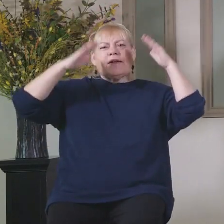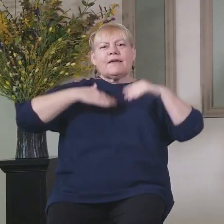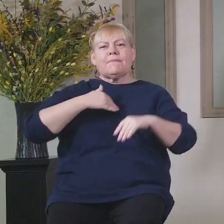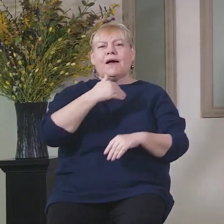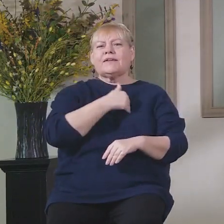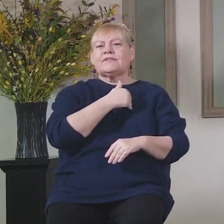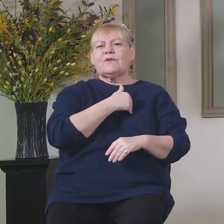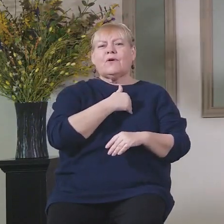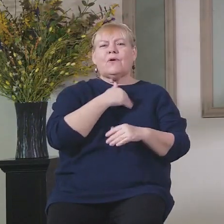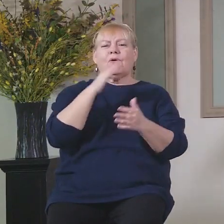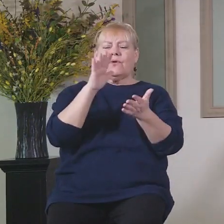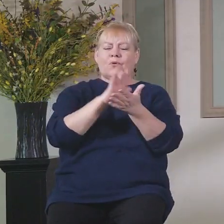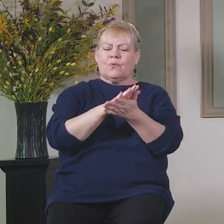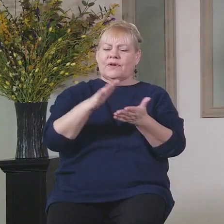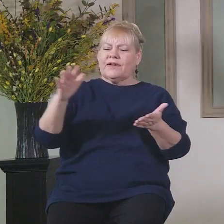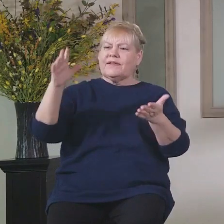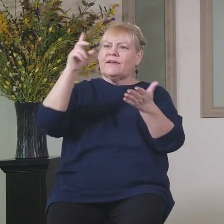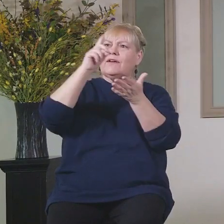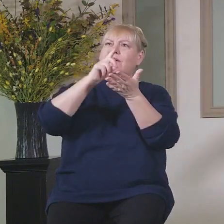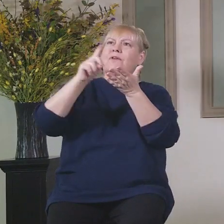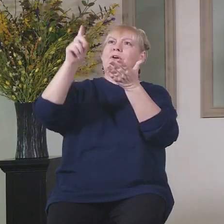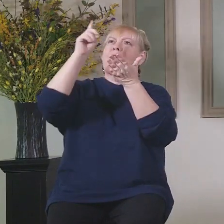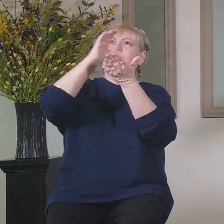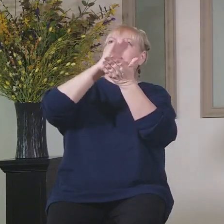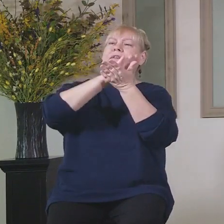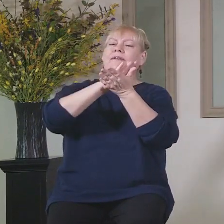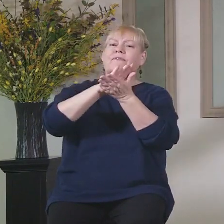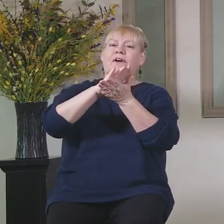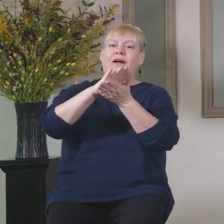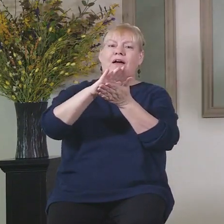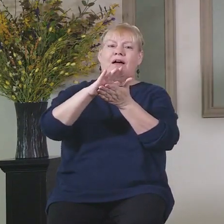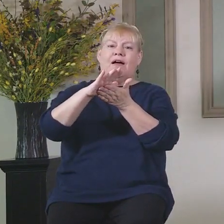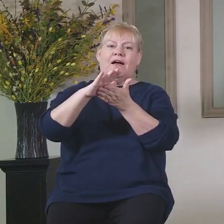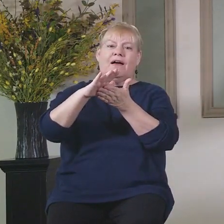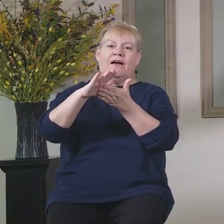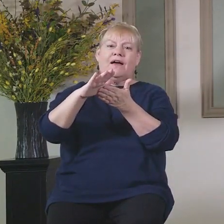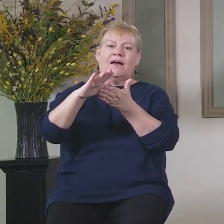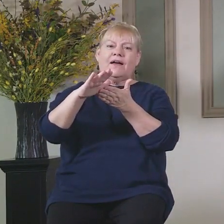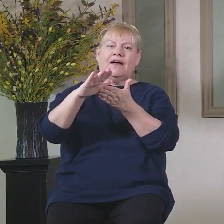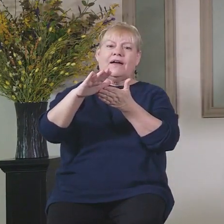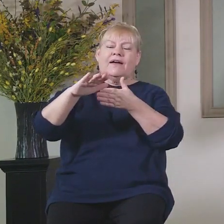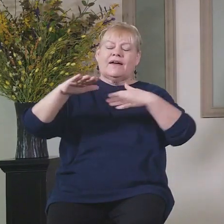sunlight, flooding my soul with glory